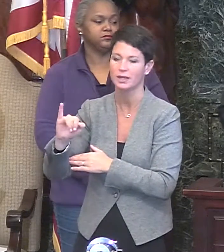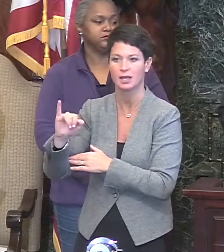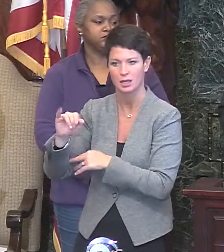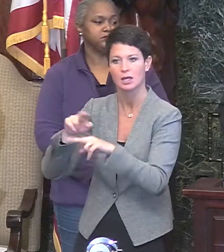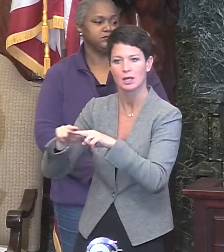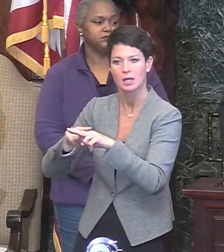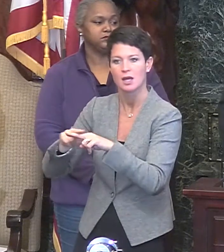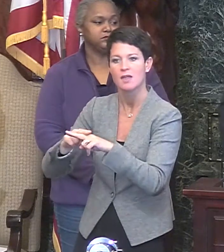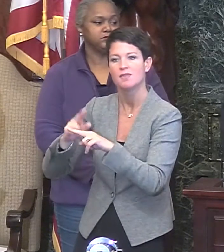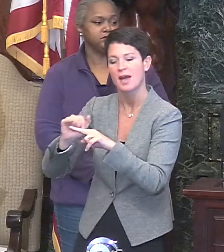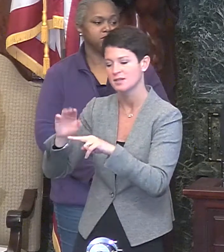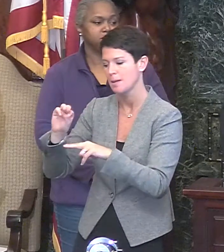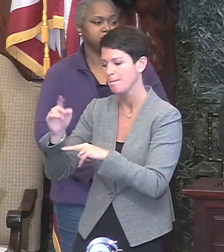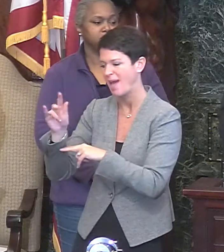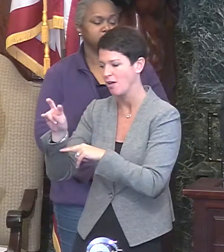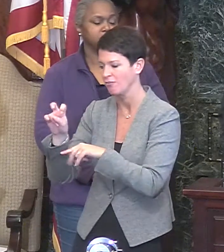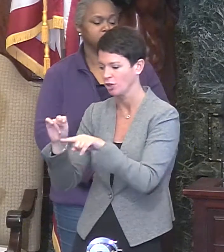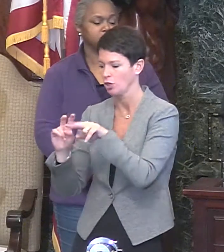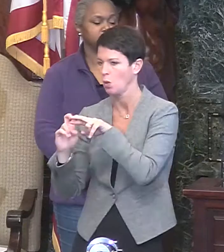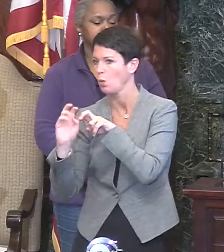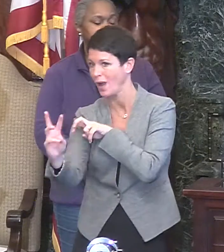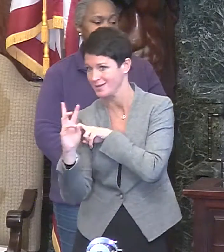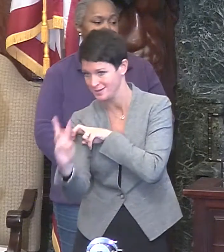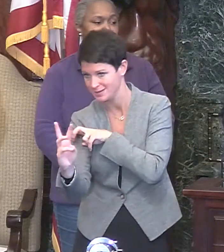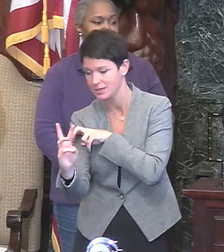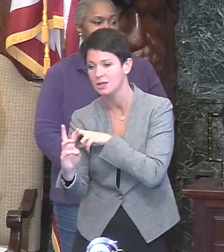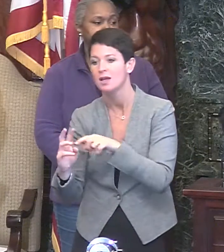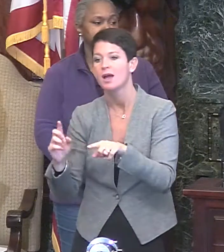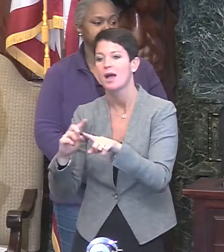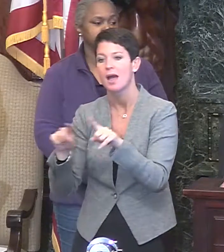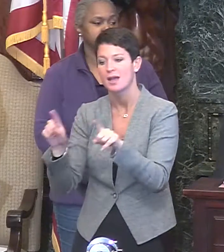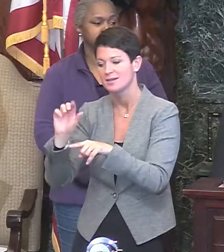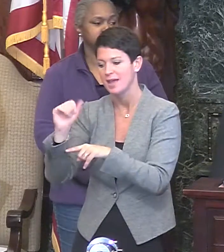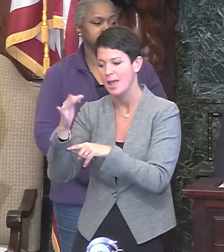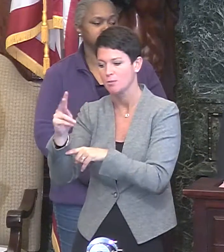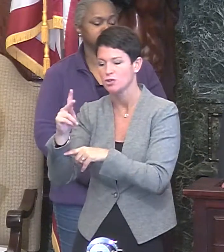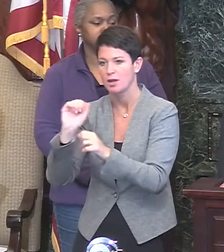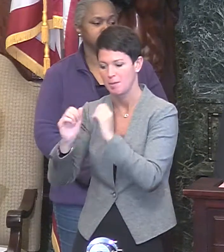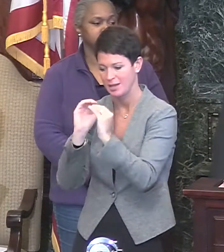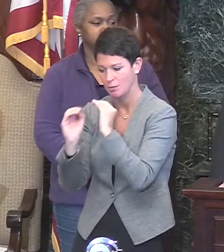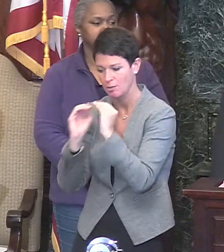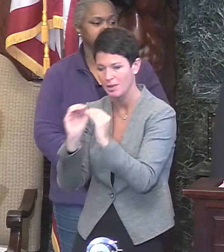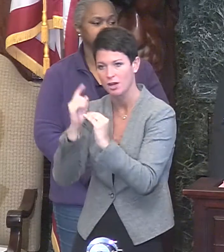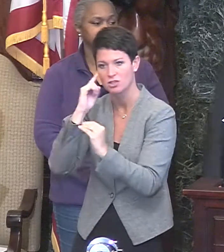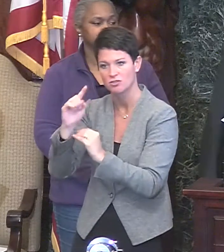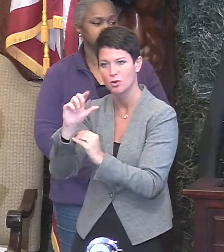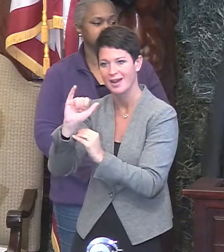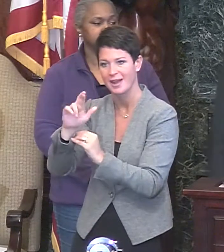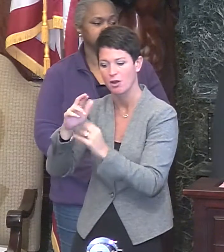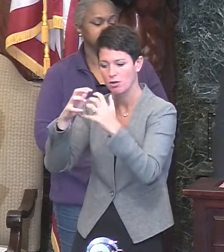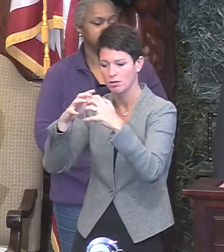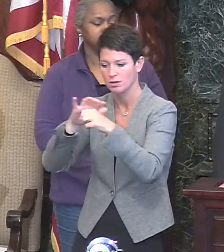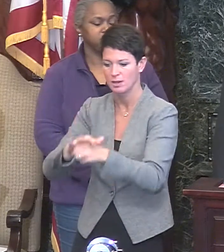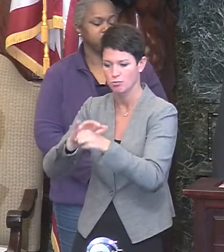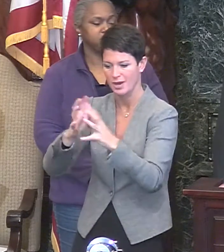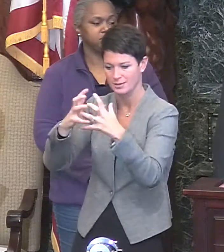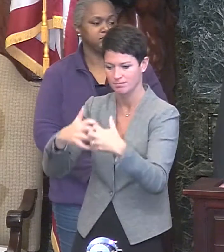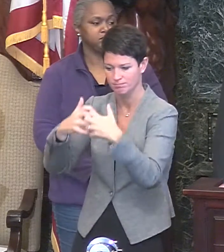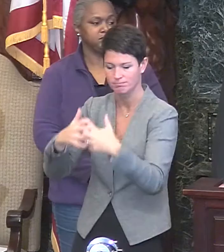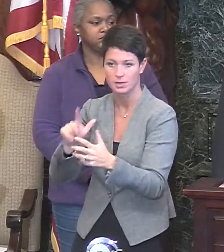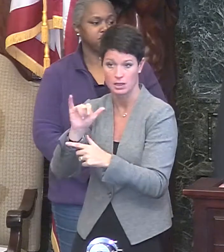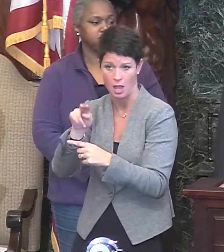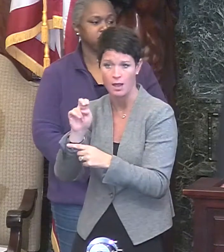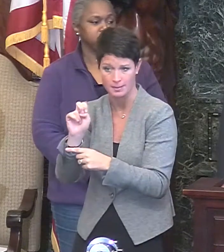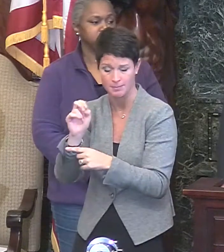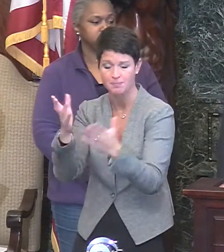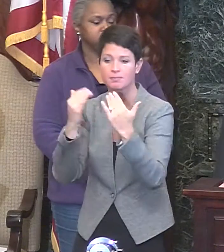section west of Malvern, while Amtrak forces are making repairs to an air compressor line. Our